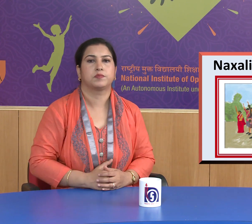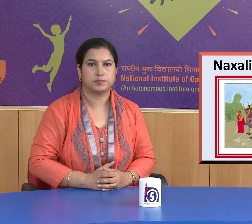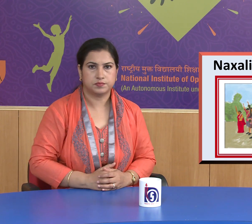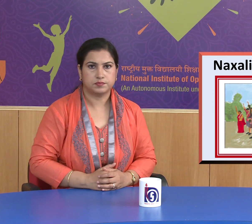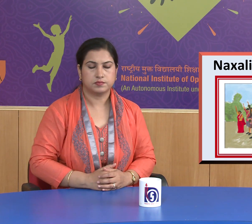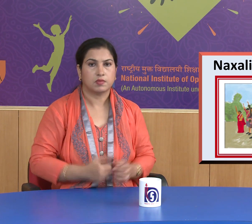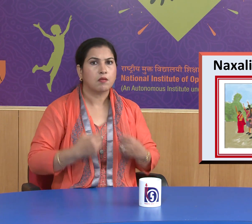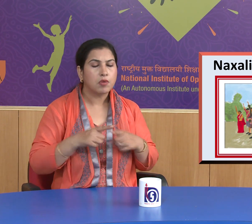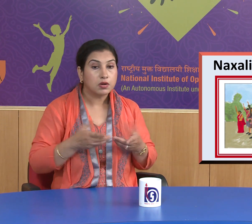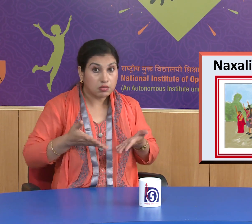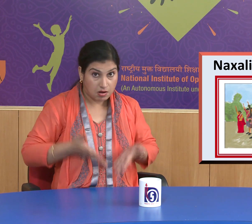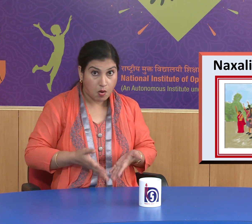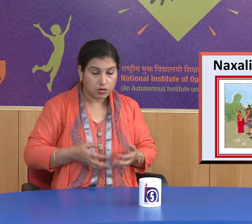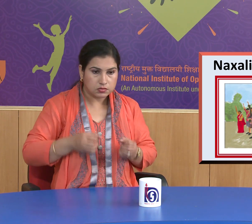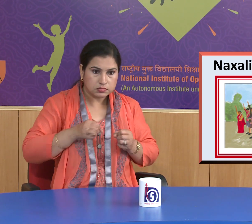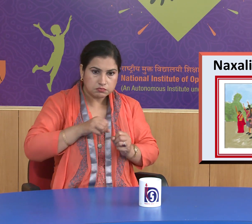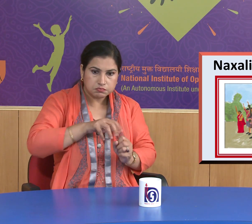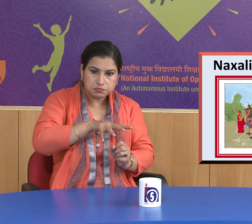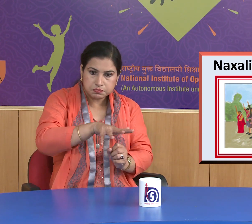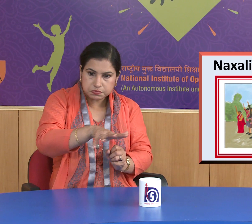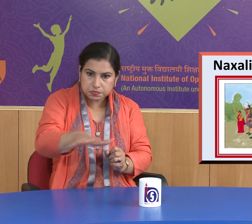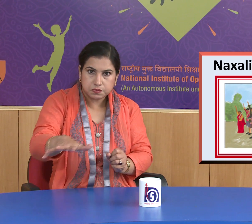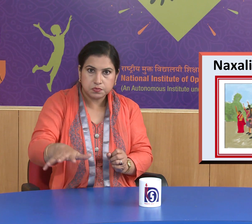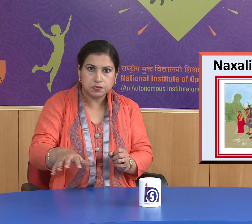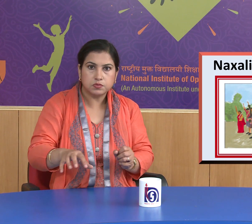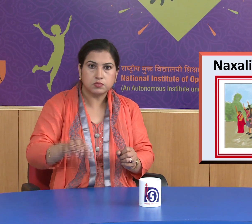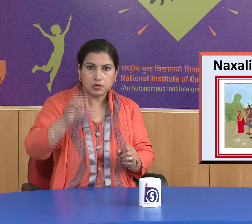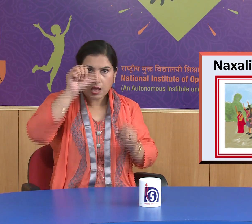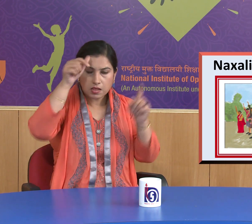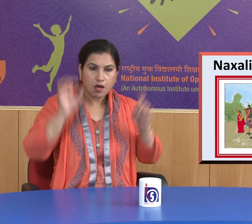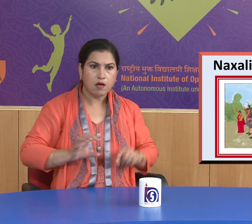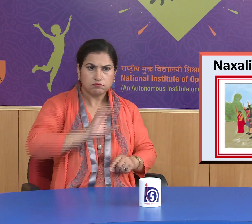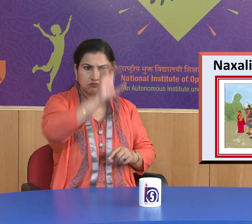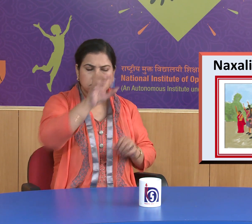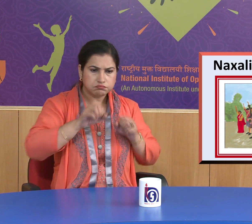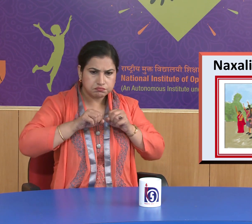but has now spread to different parts of the country.